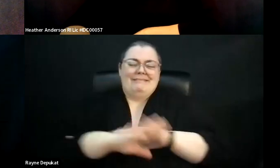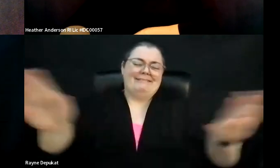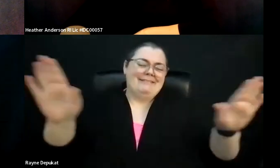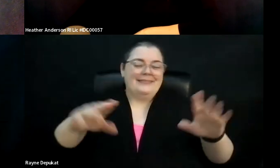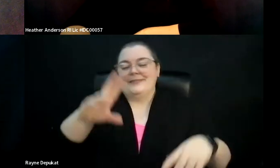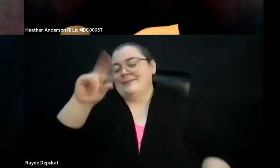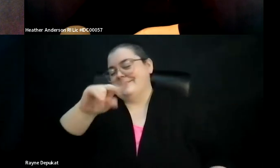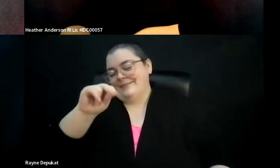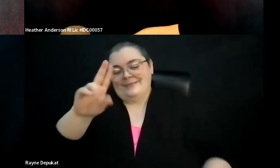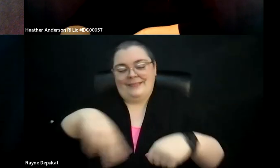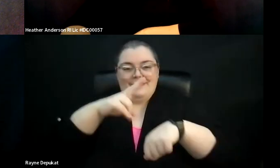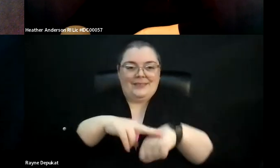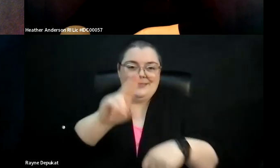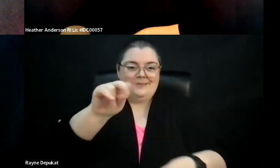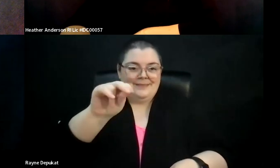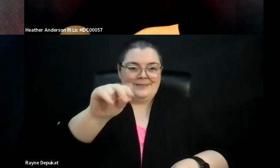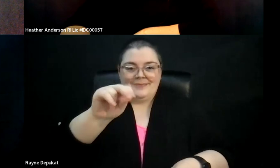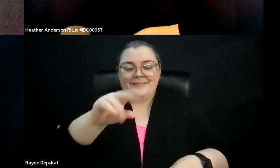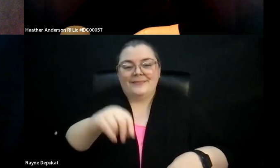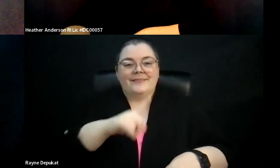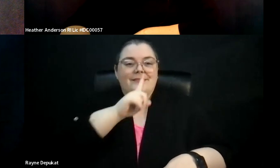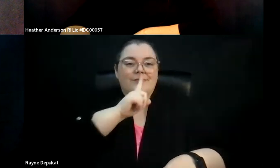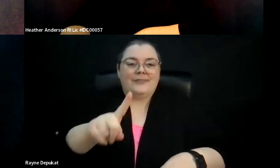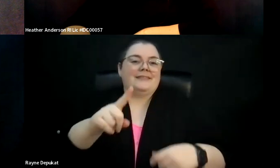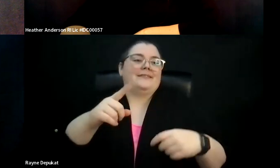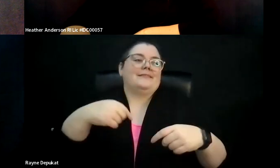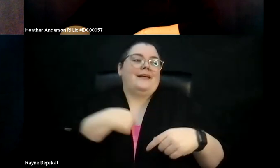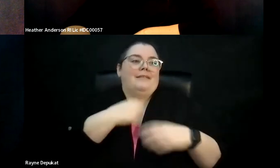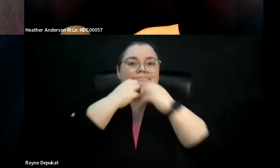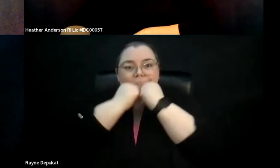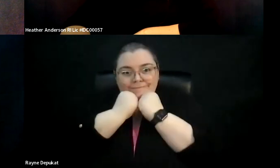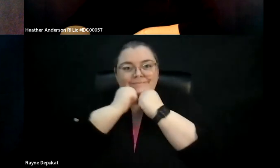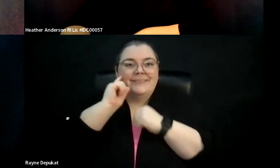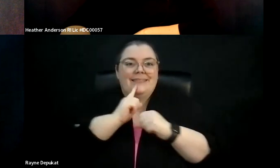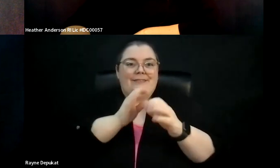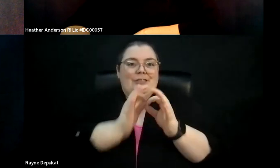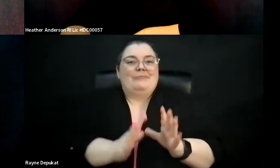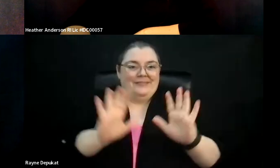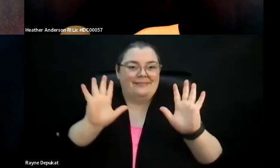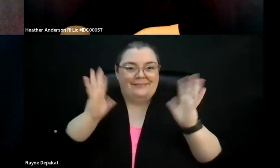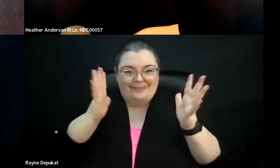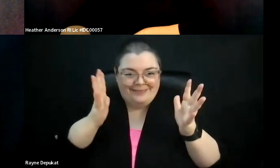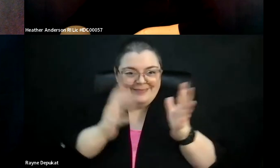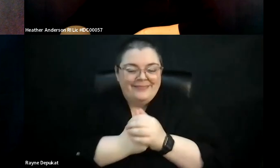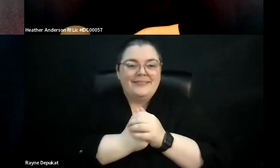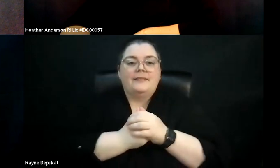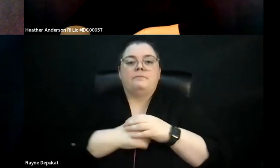need 1. I don't need 2. I'm against deaf interpreters. Of course not. That is not my stance on this. But, you know, of course, I value our deaf interpreters.